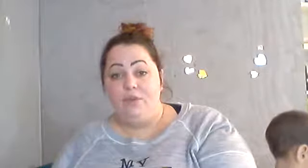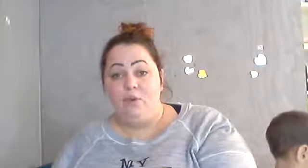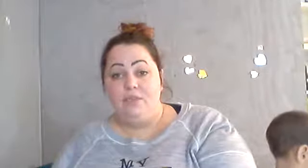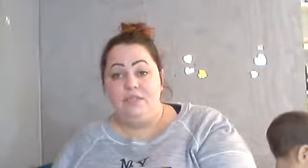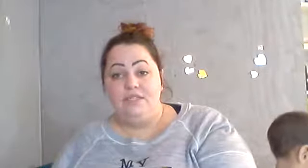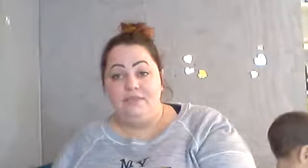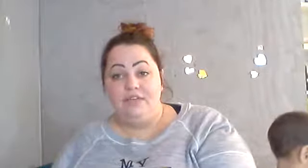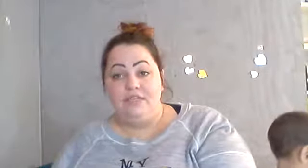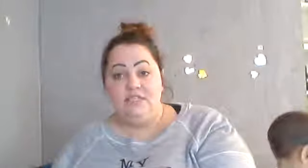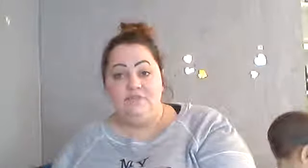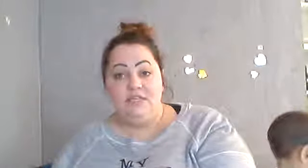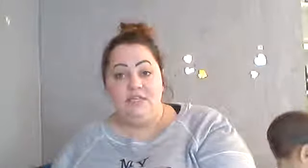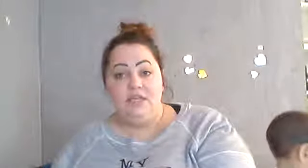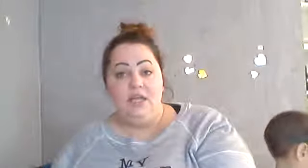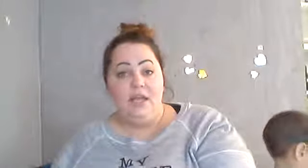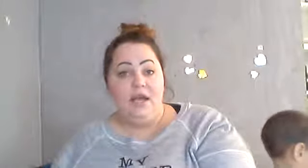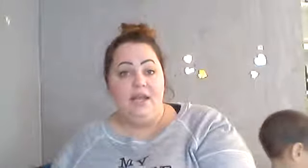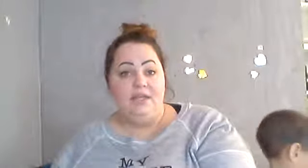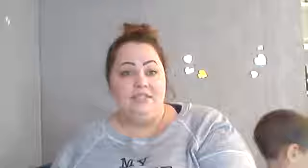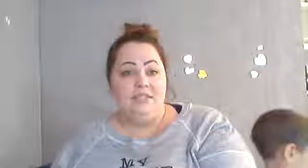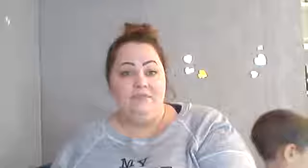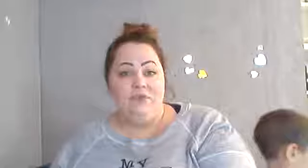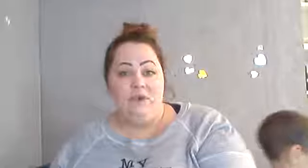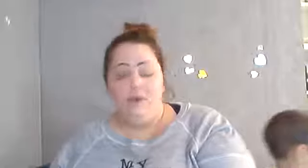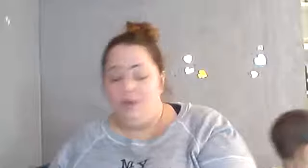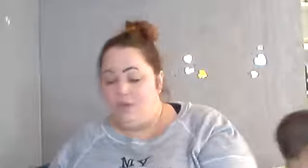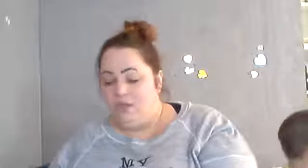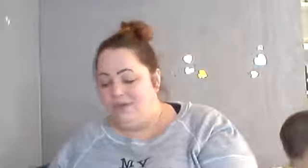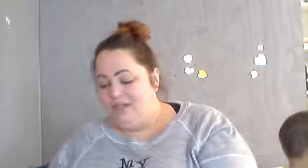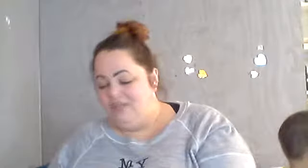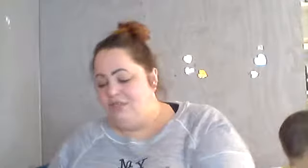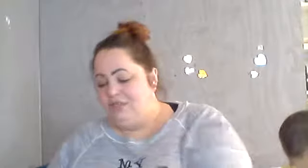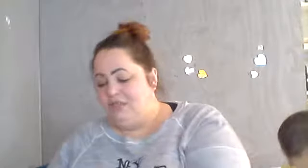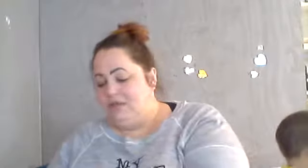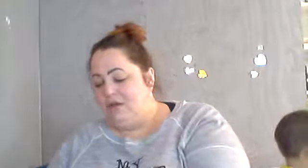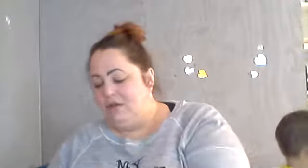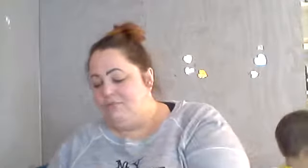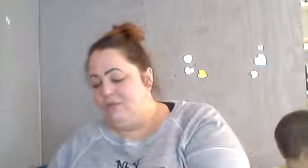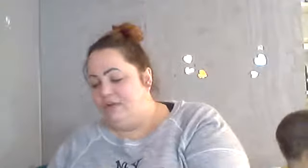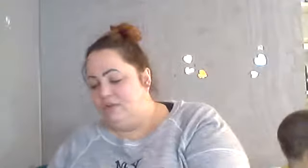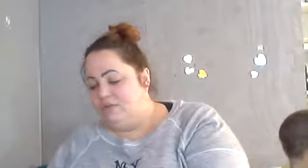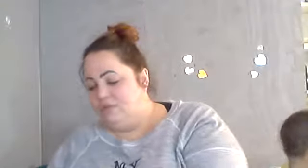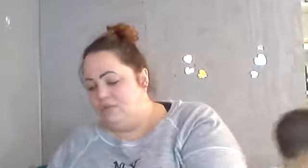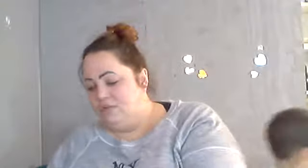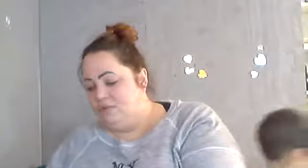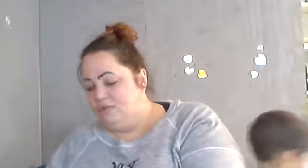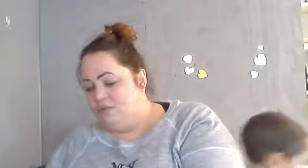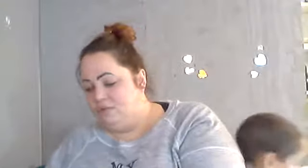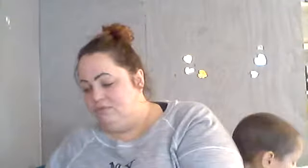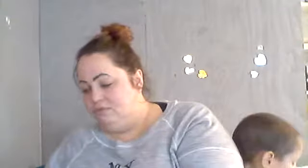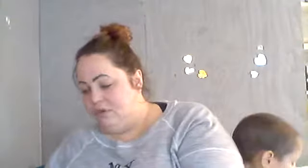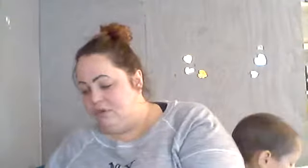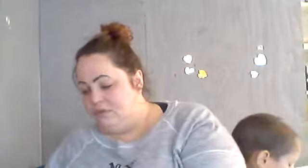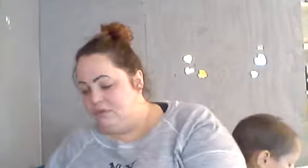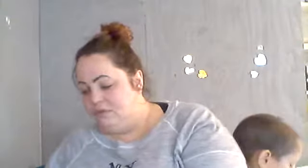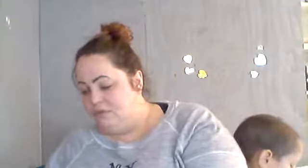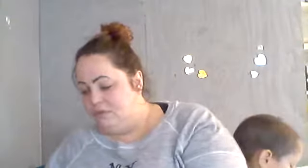Kiyomi, Stephanie, Tiffany, and Xavier, you guys should be about halfway or almost done with Unit 4, huh?